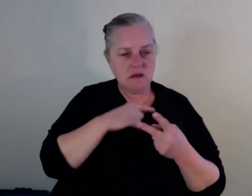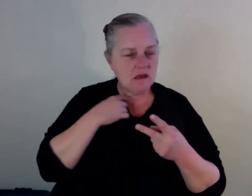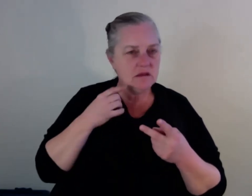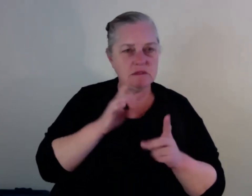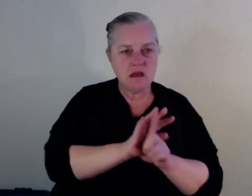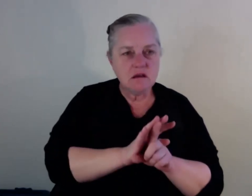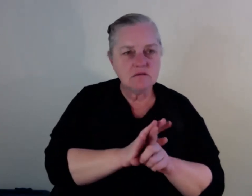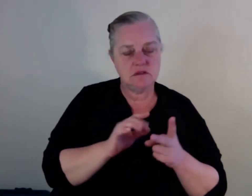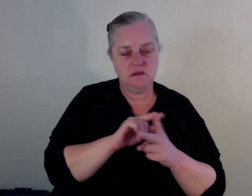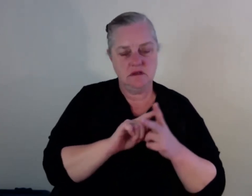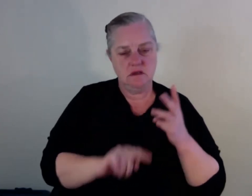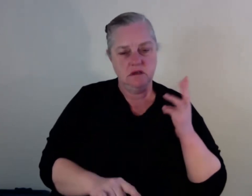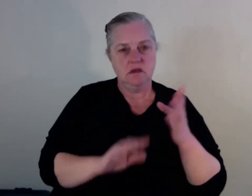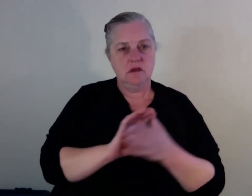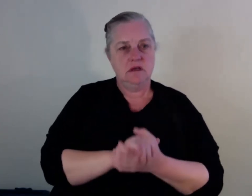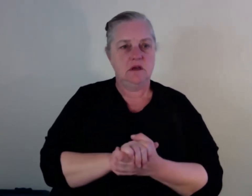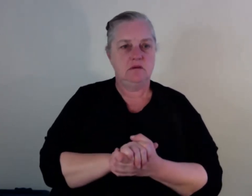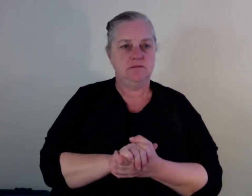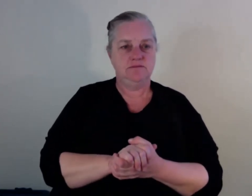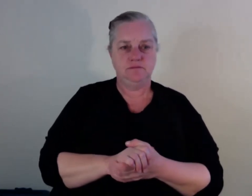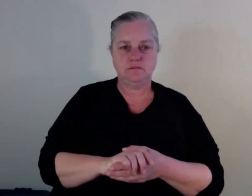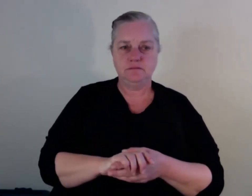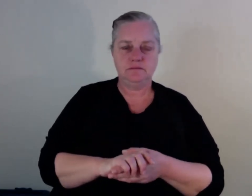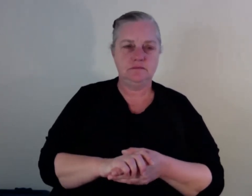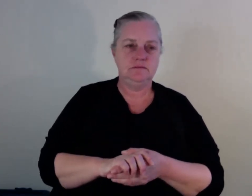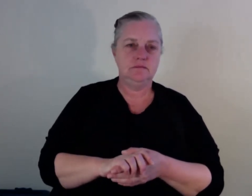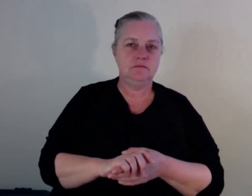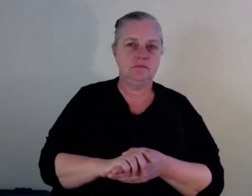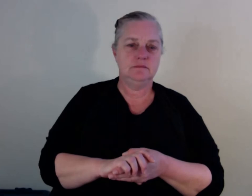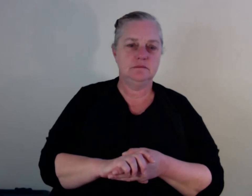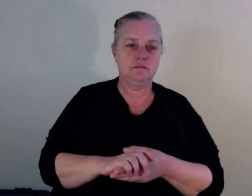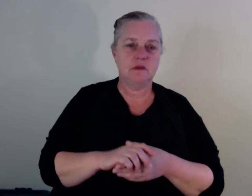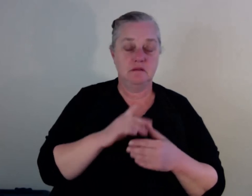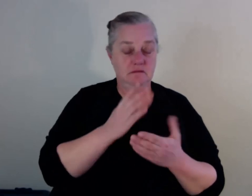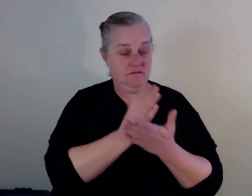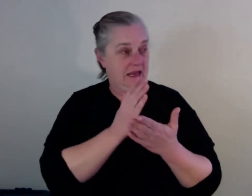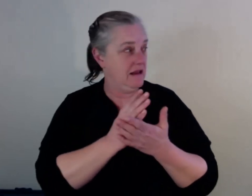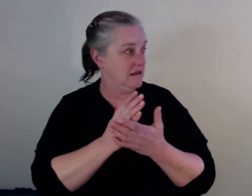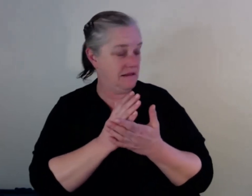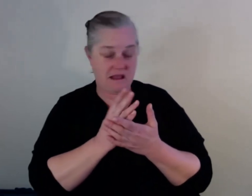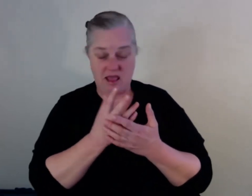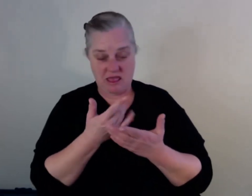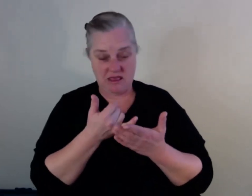the war and everything. If we can get a fraction of that and spend it on ourselves, no one's going to sleep rough.